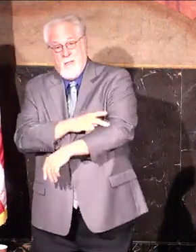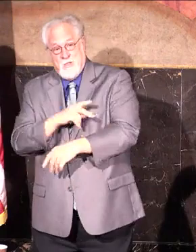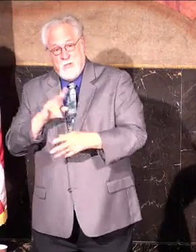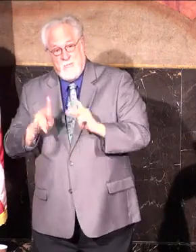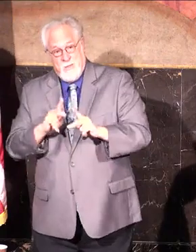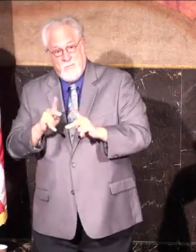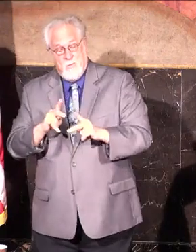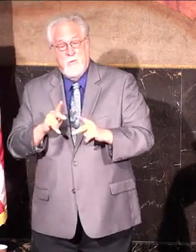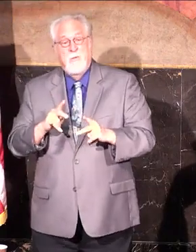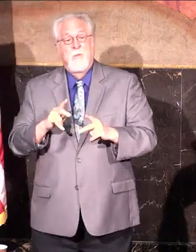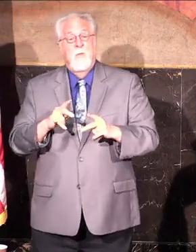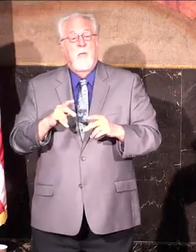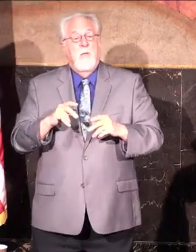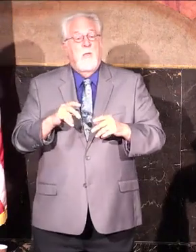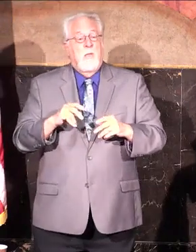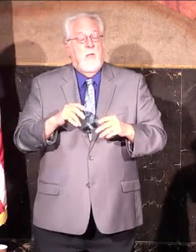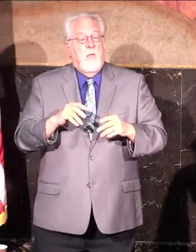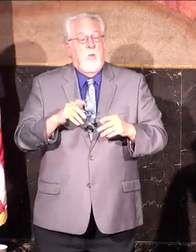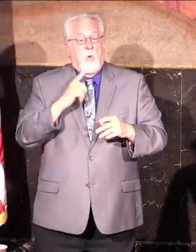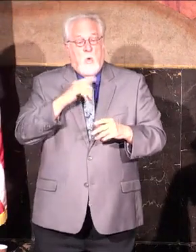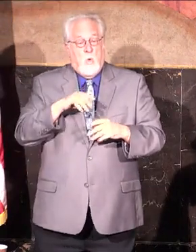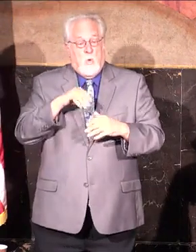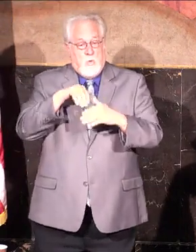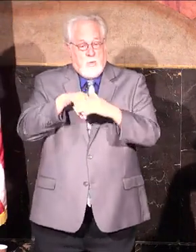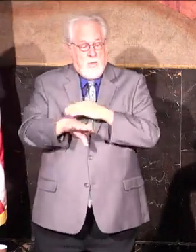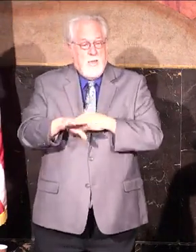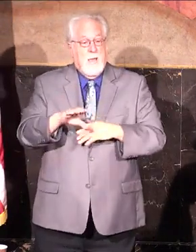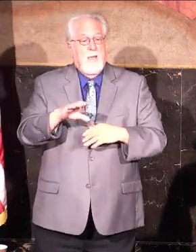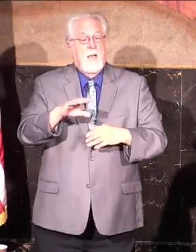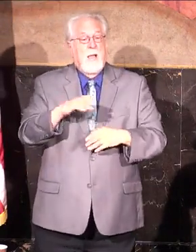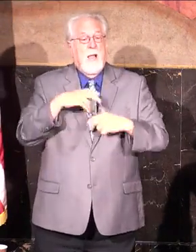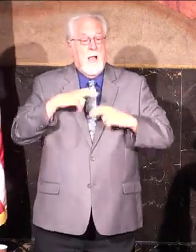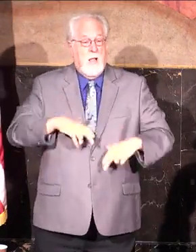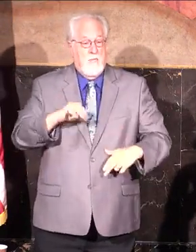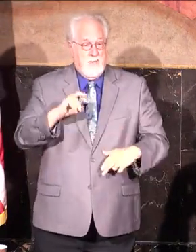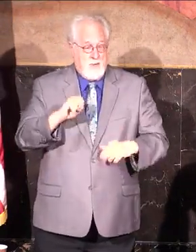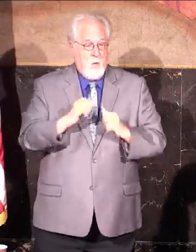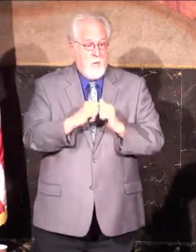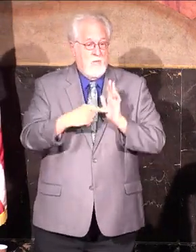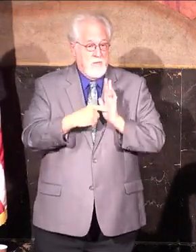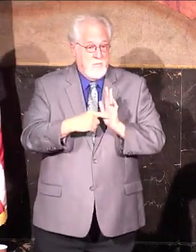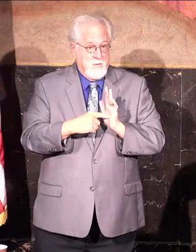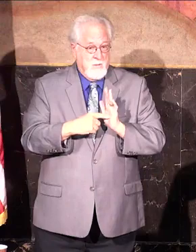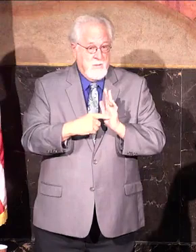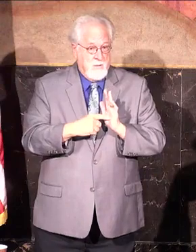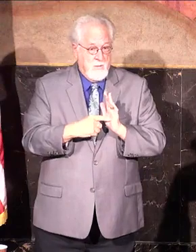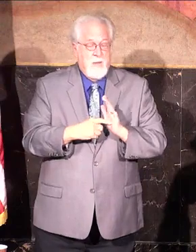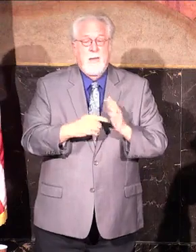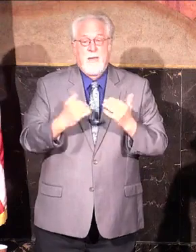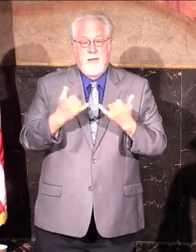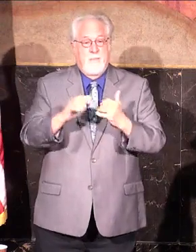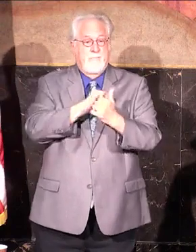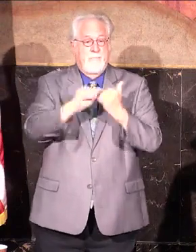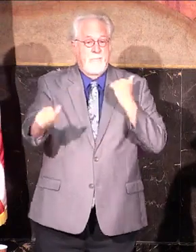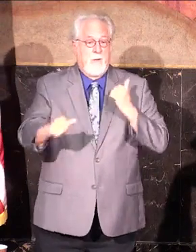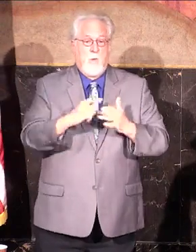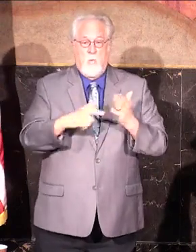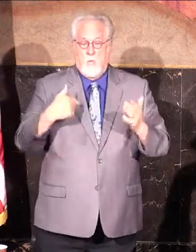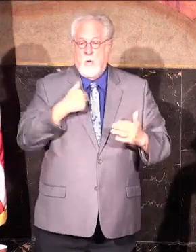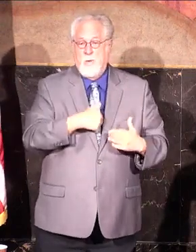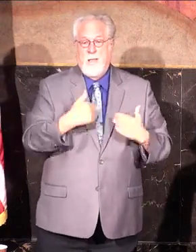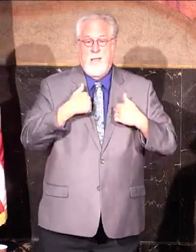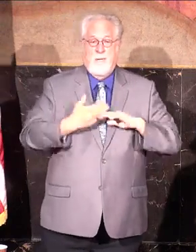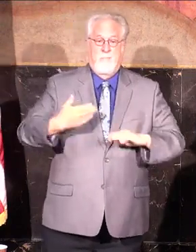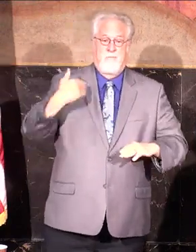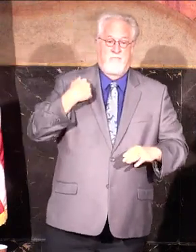coming to the healthcare system, to outpatient clinics with symptoms, they have actually now exceeded whatever we had